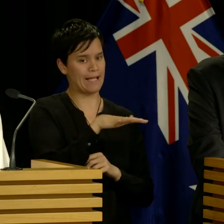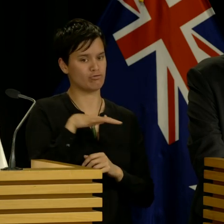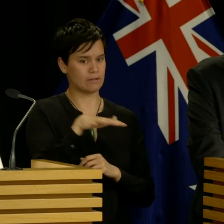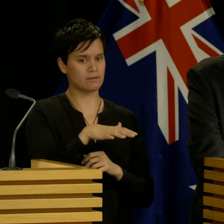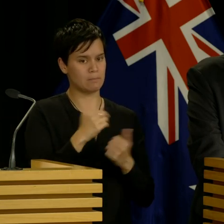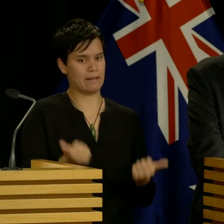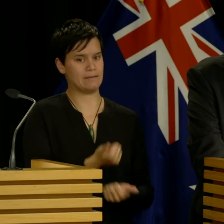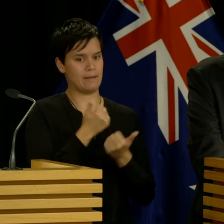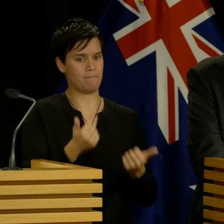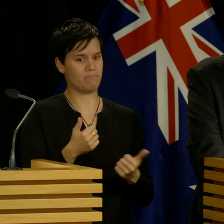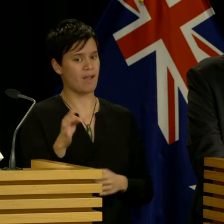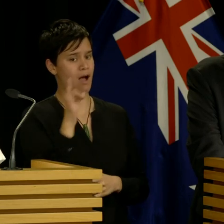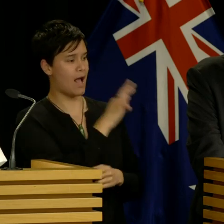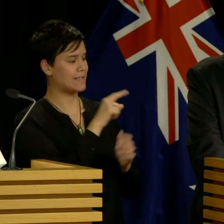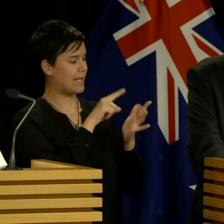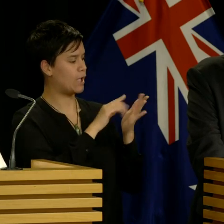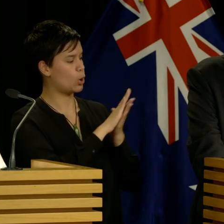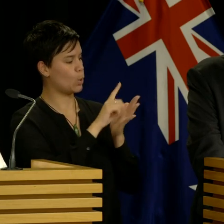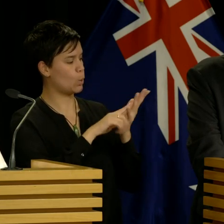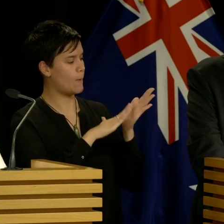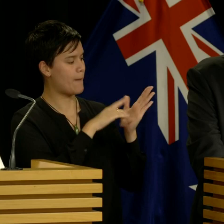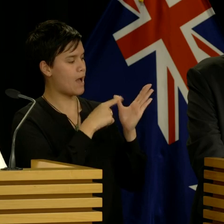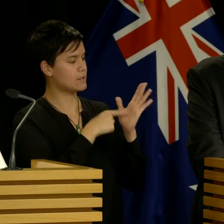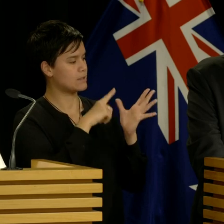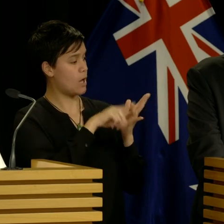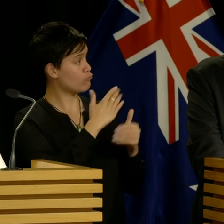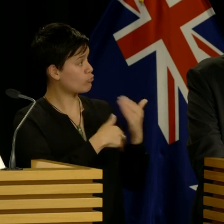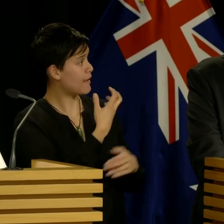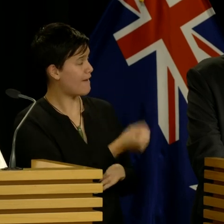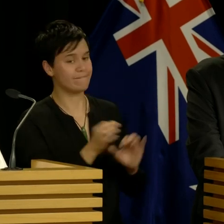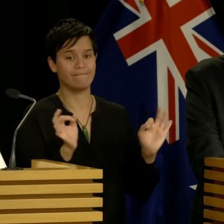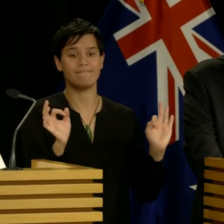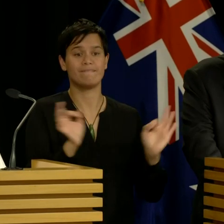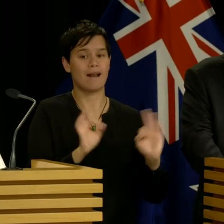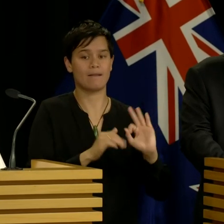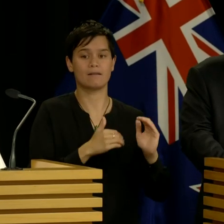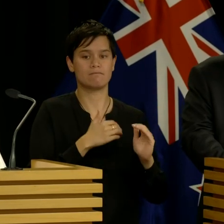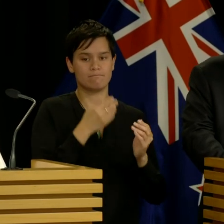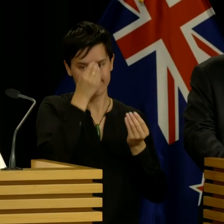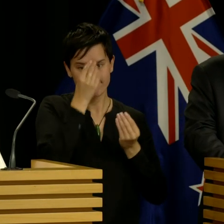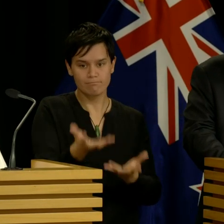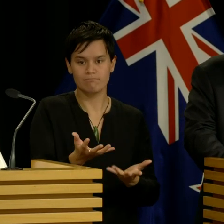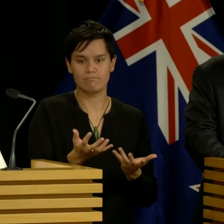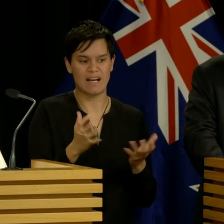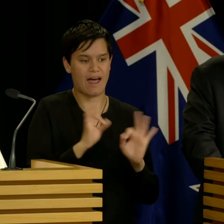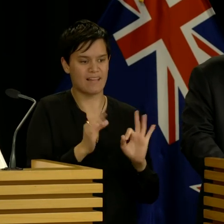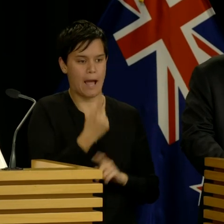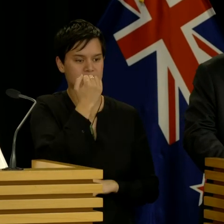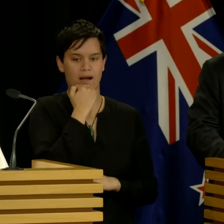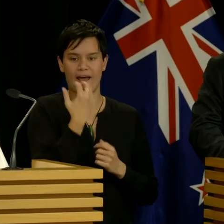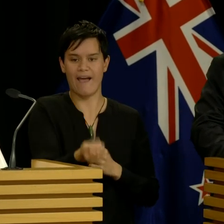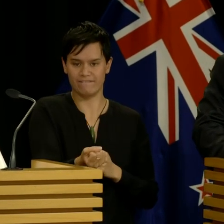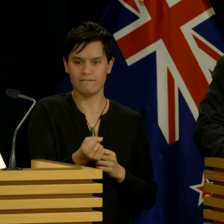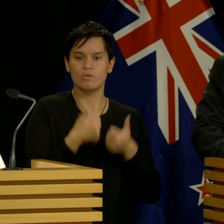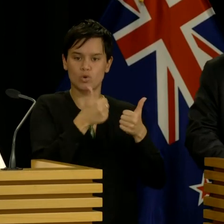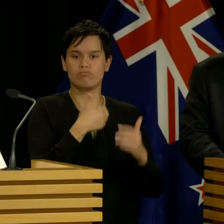on Ihumātao? No, nothing in particular today. We continue to make good progress. Okay, last question. Decision closer? We continue to